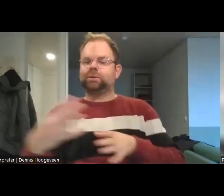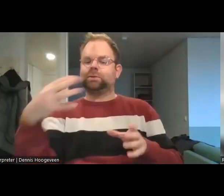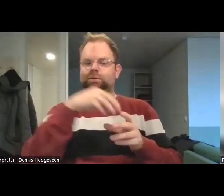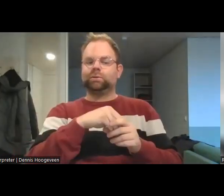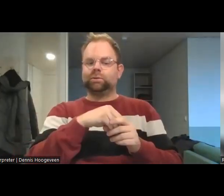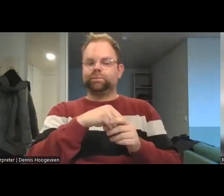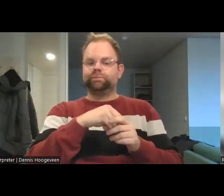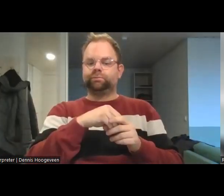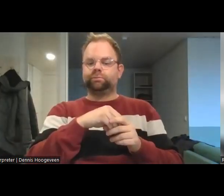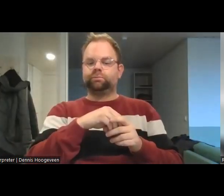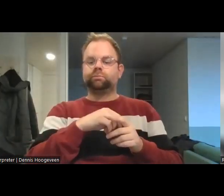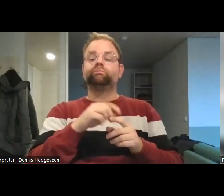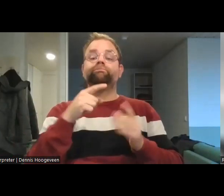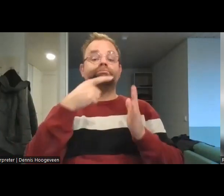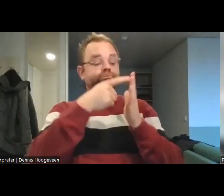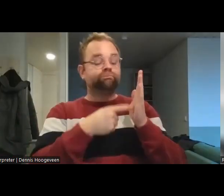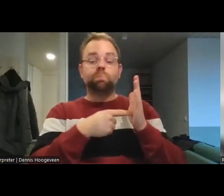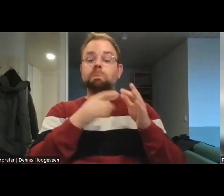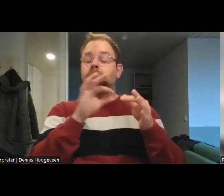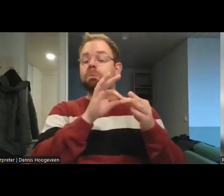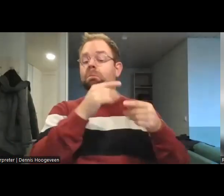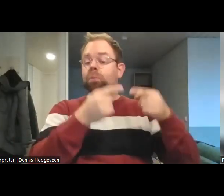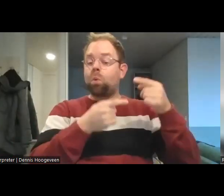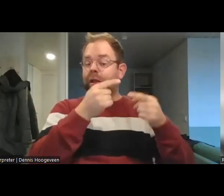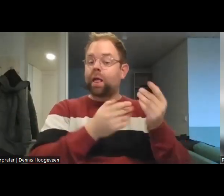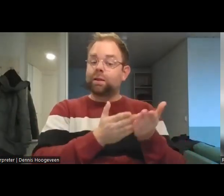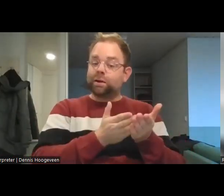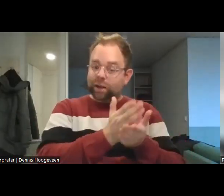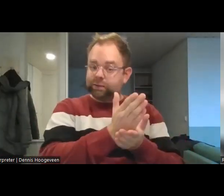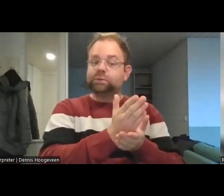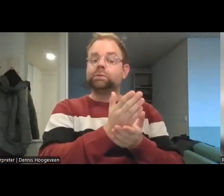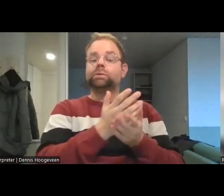laws for persons with disabilities,